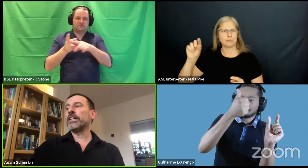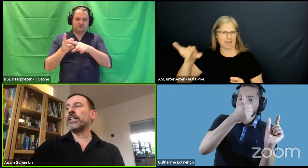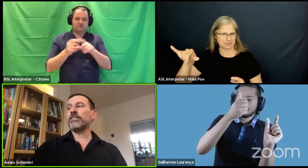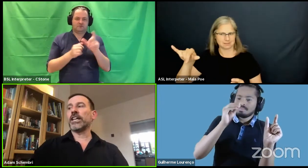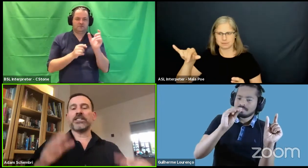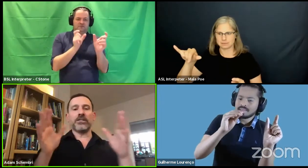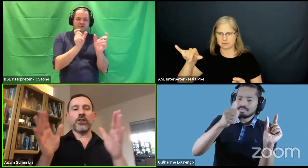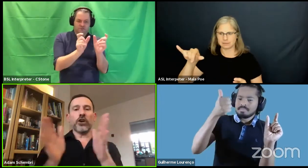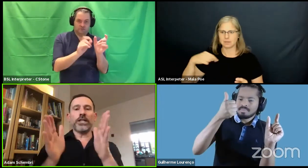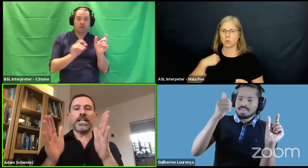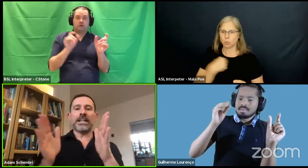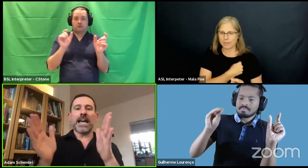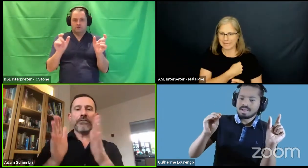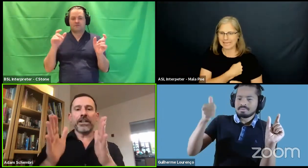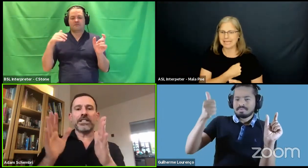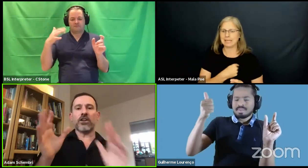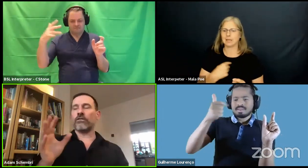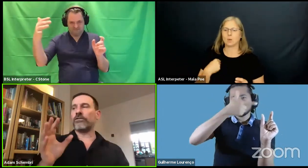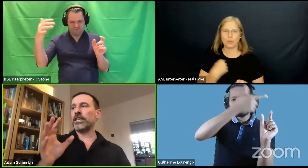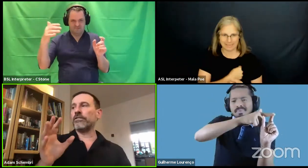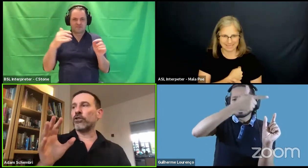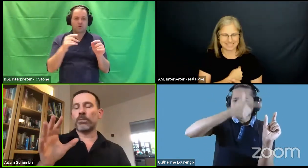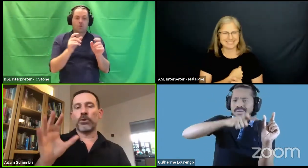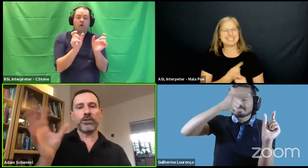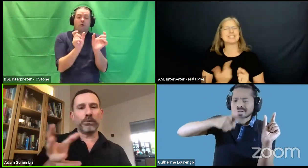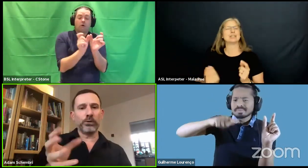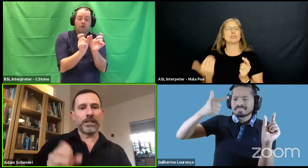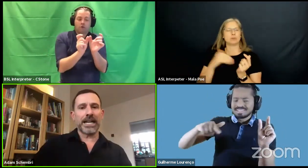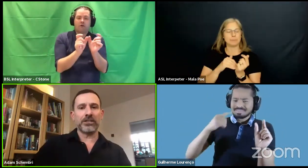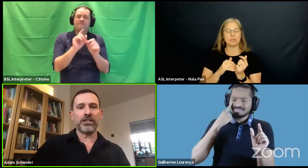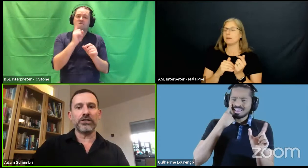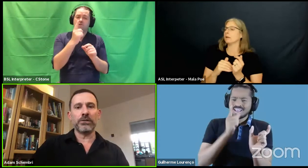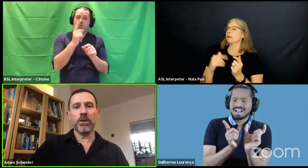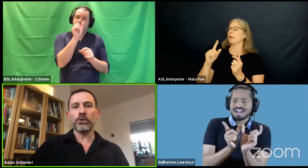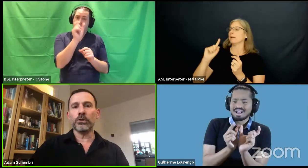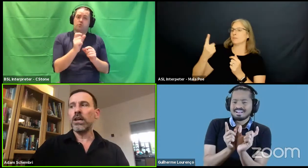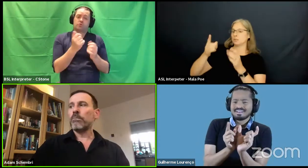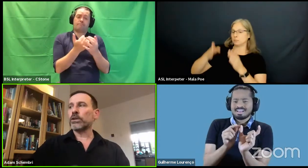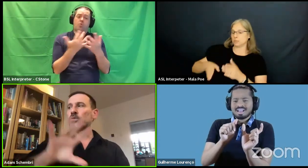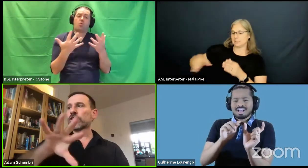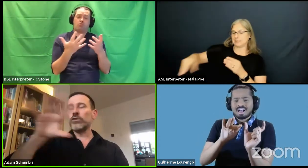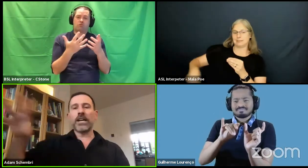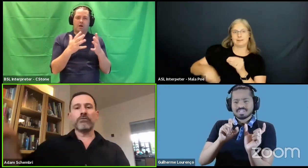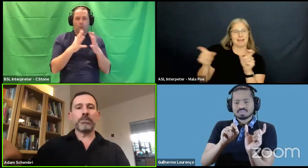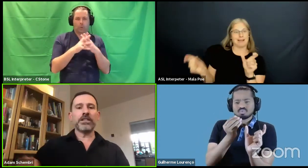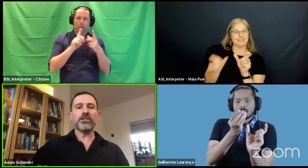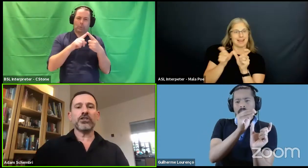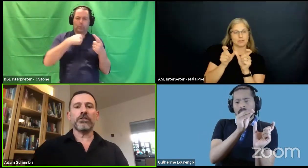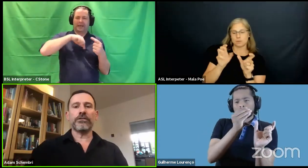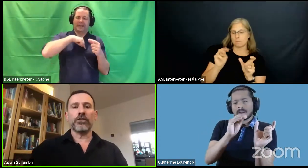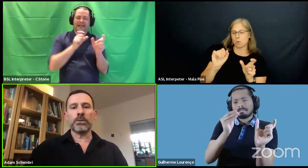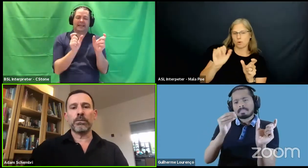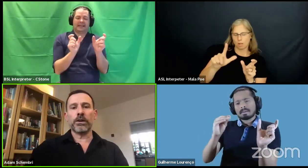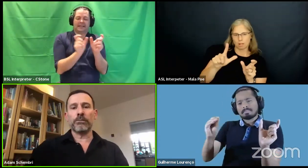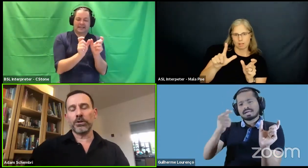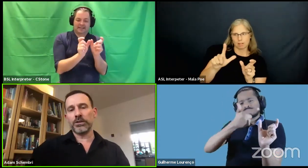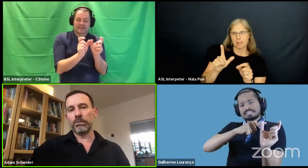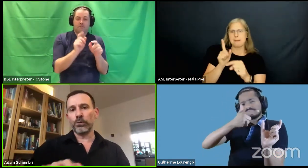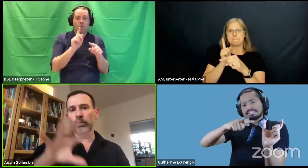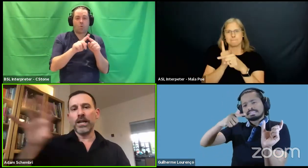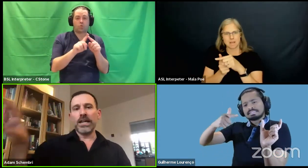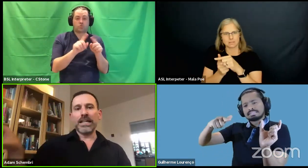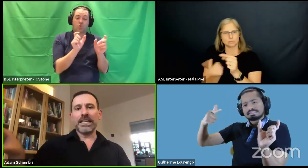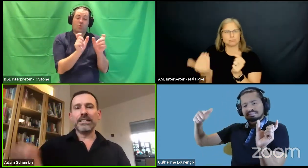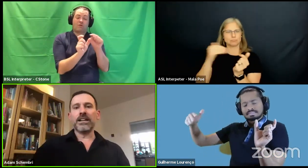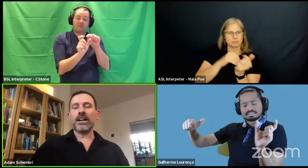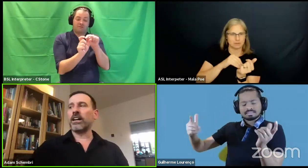of there's not only an affix of the first person plural attaching to the modal, but also you get repetition of the first person